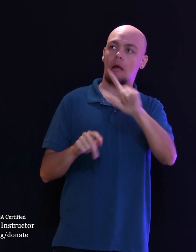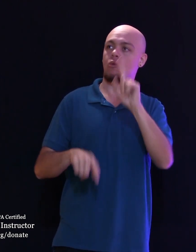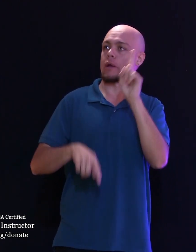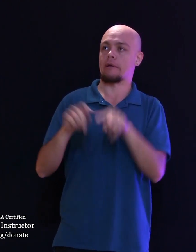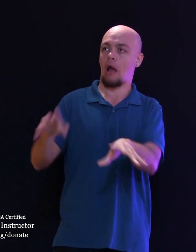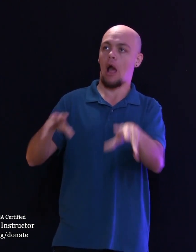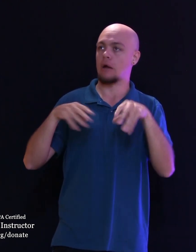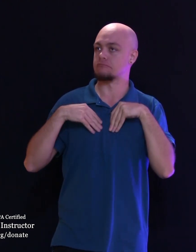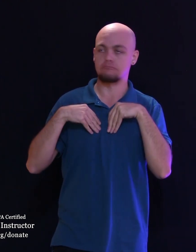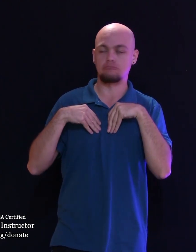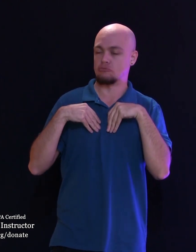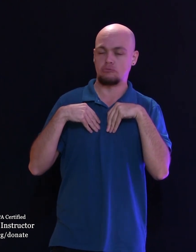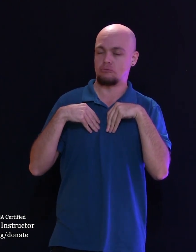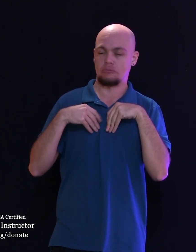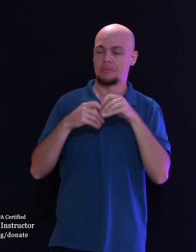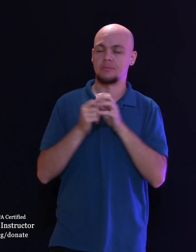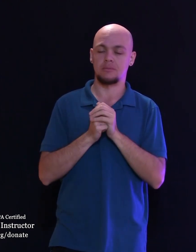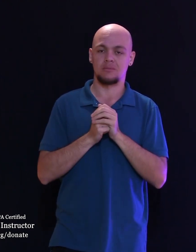them at all.